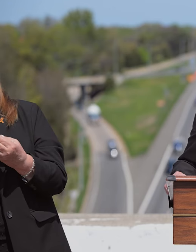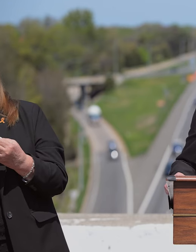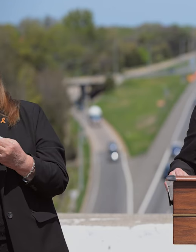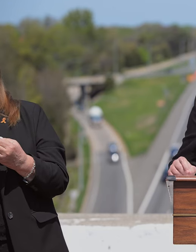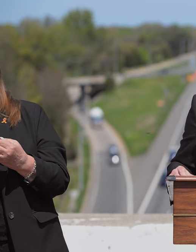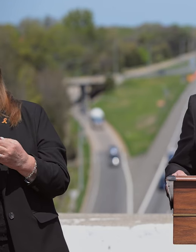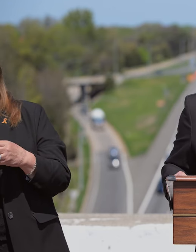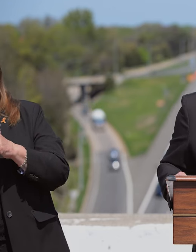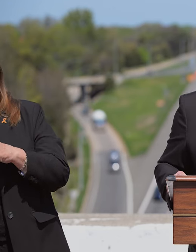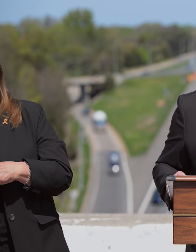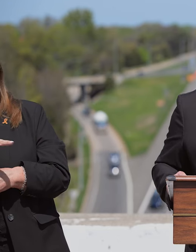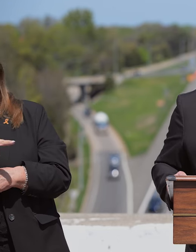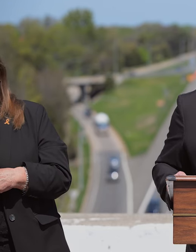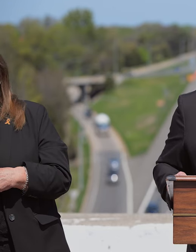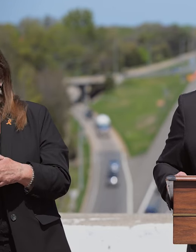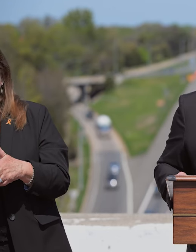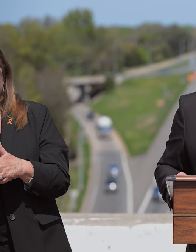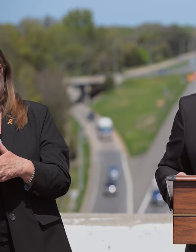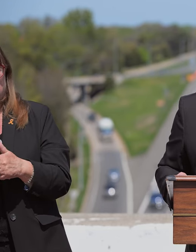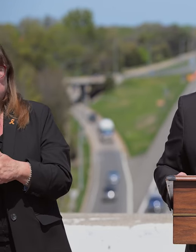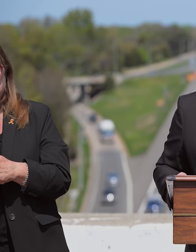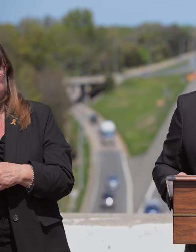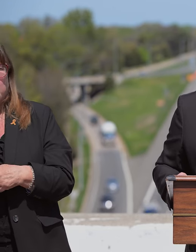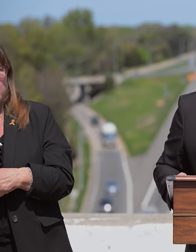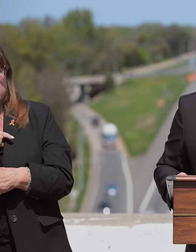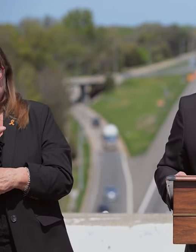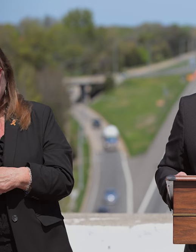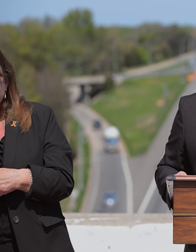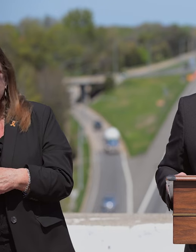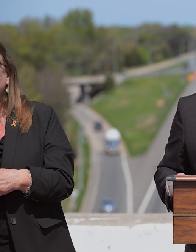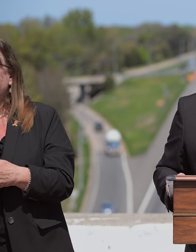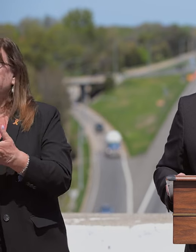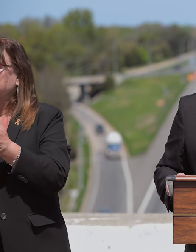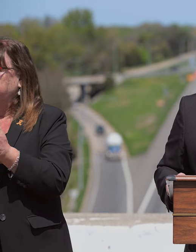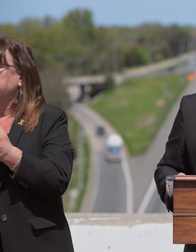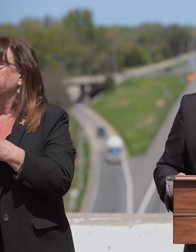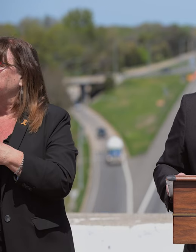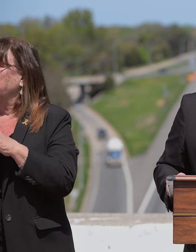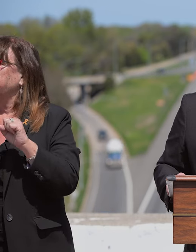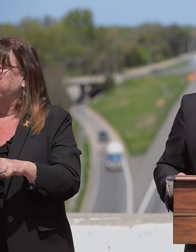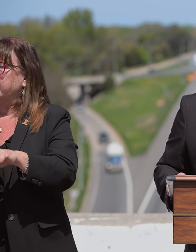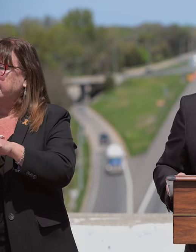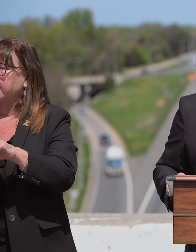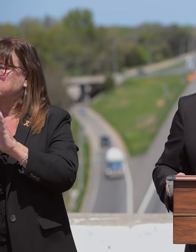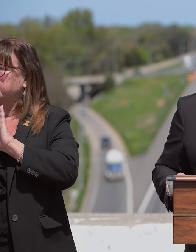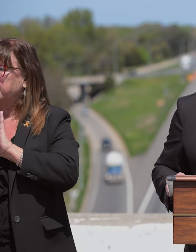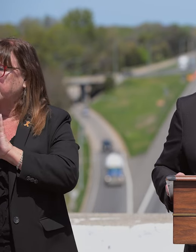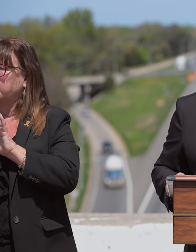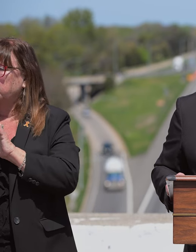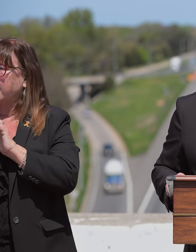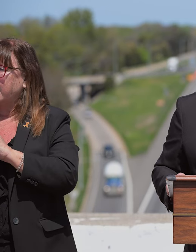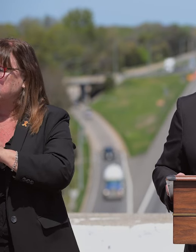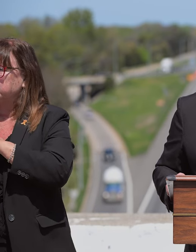them must be a priority for us all. I believe Maryland can be a national model in protecting